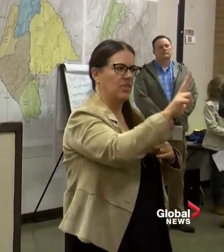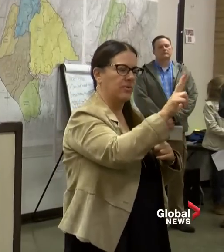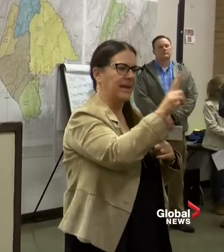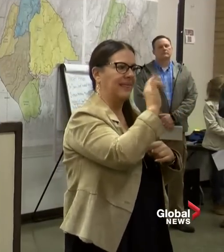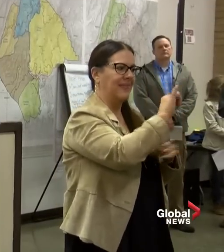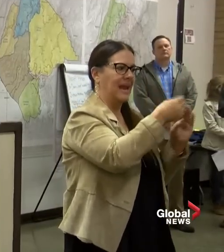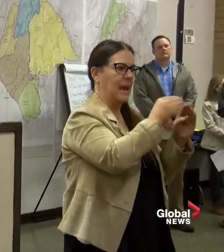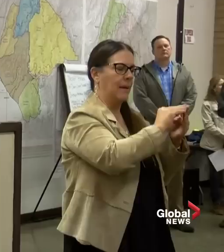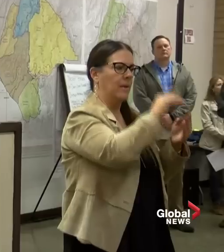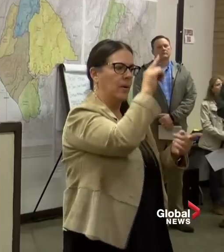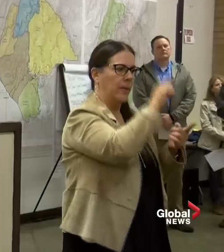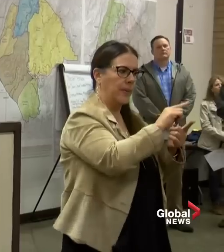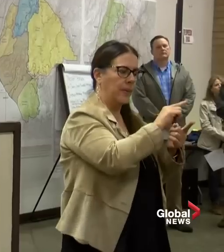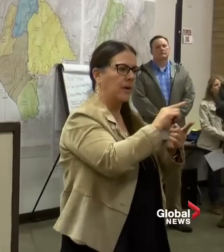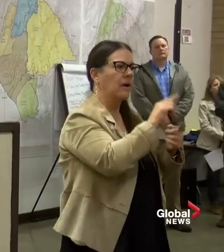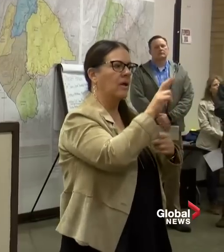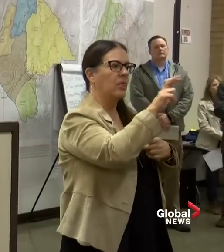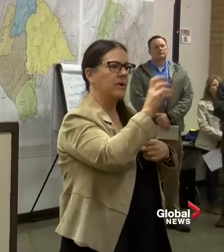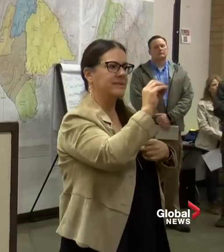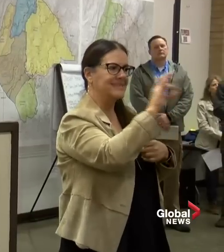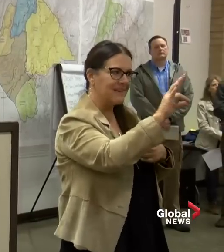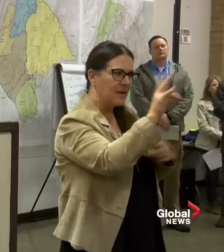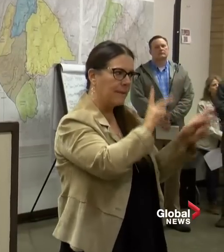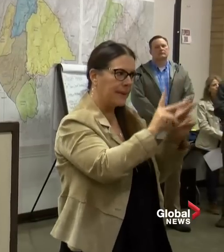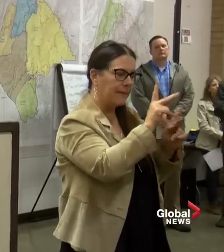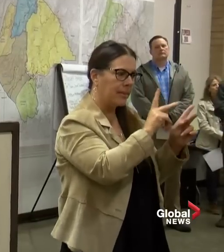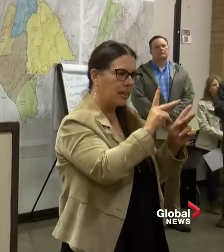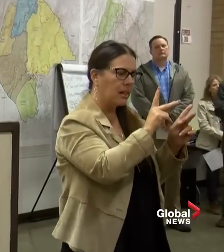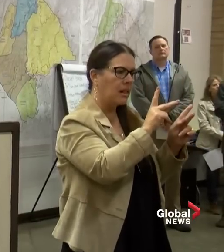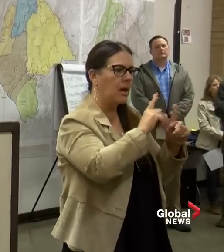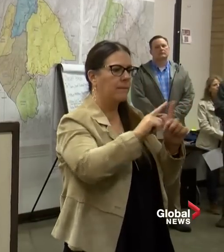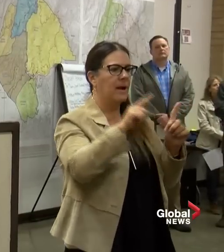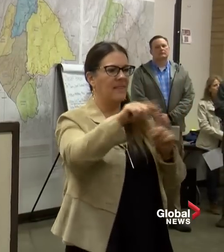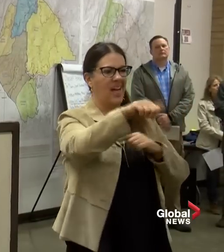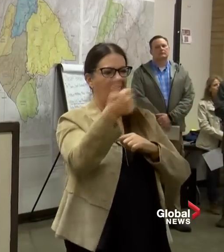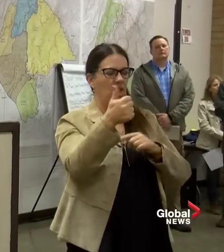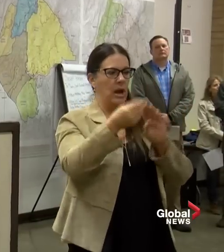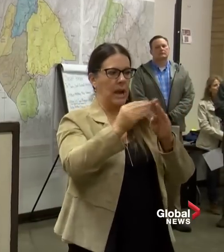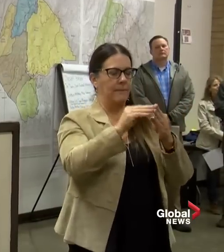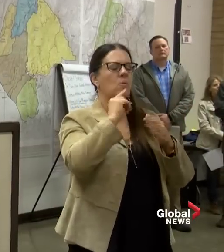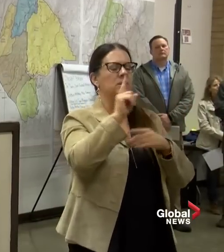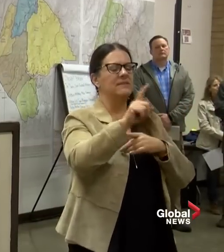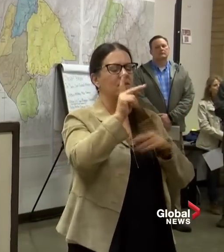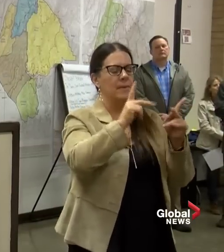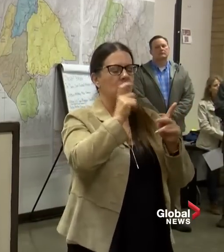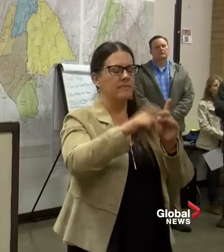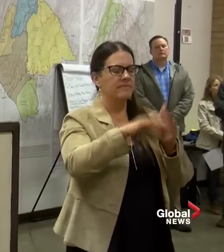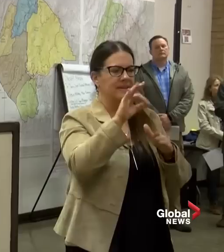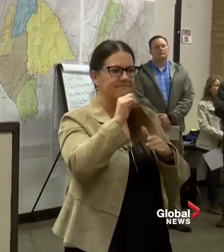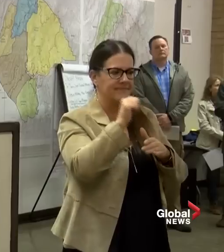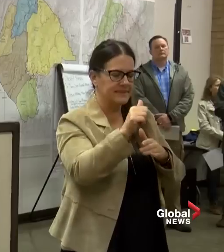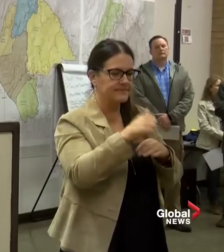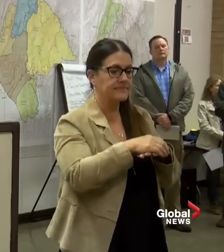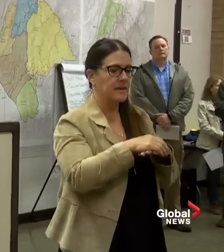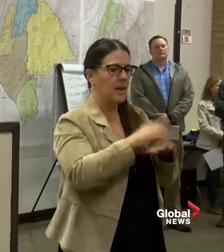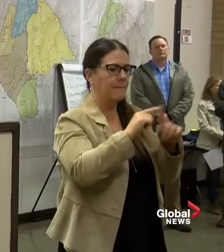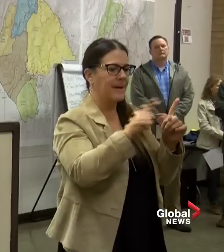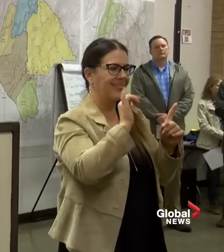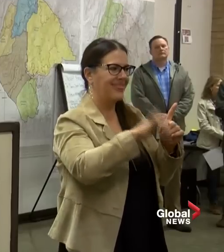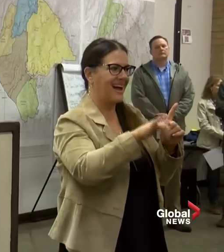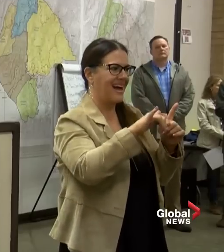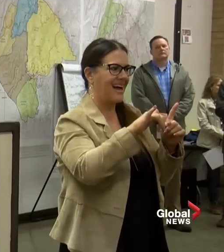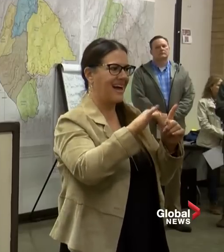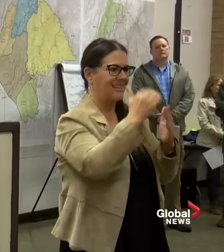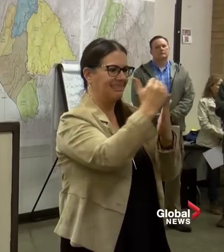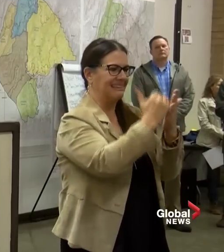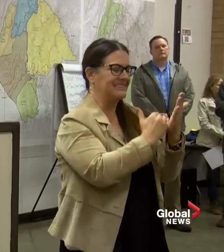number decreased by 307 people from last night. I will tell you again, it's important for you to keep in mind that that's a dynamic list.